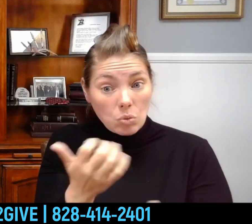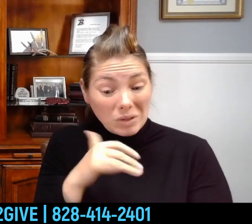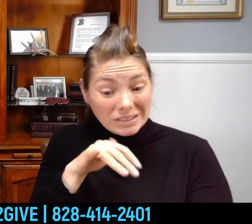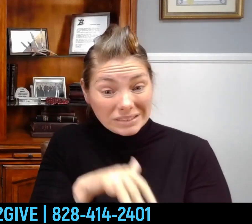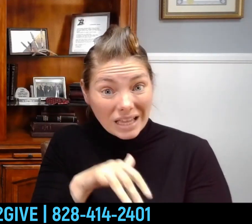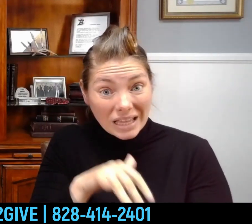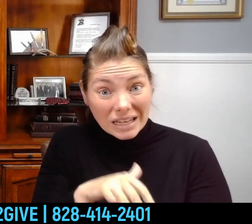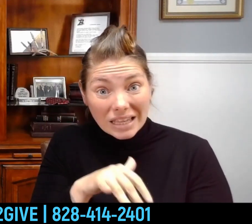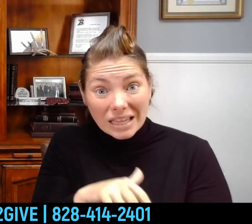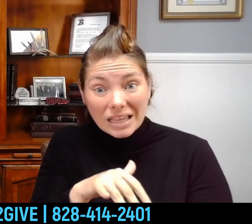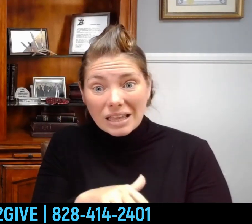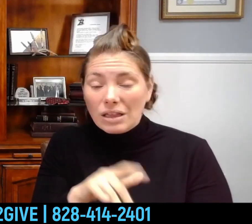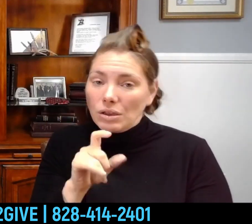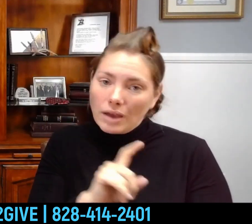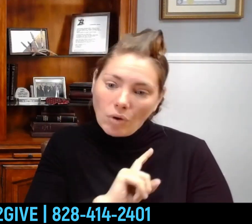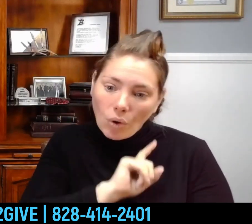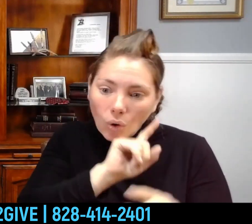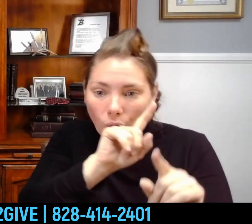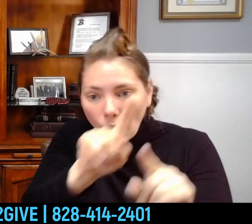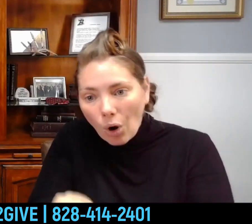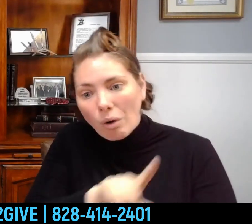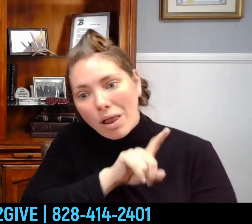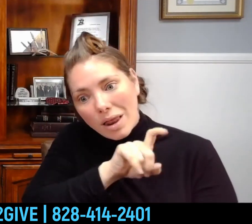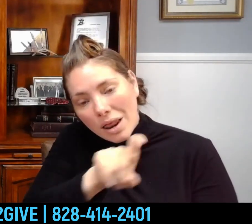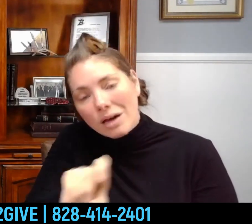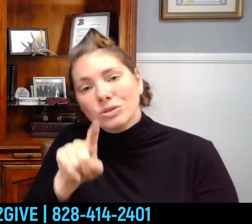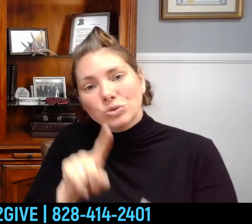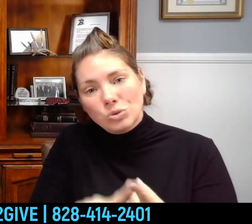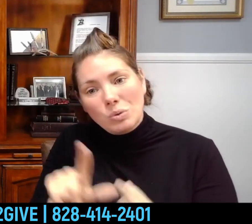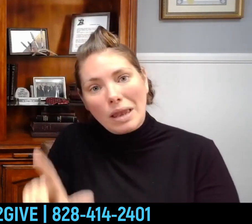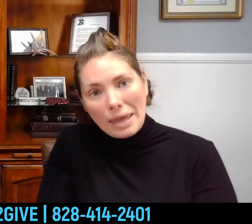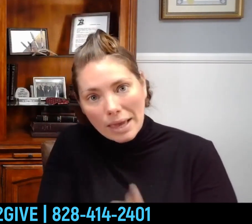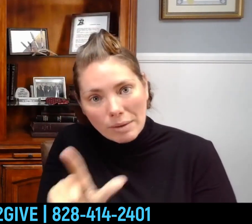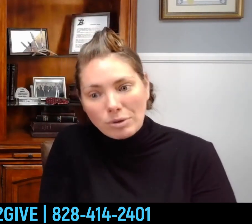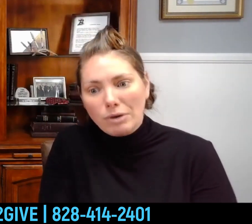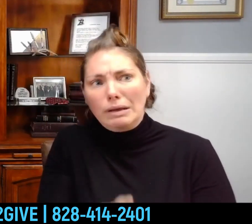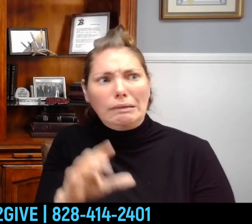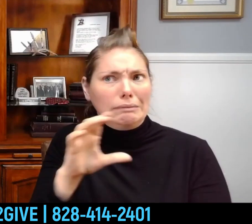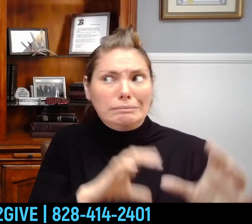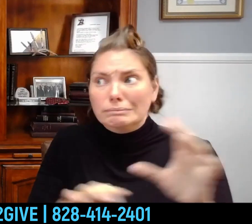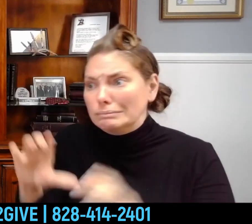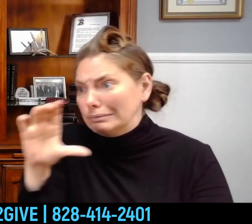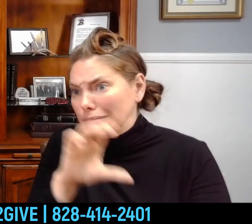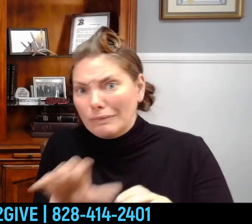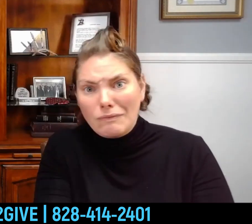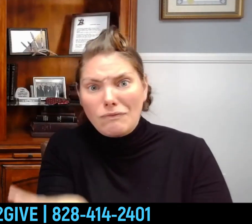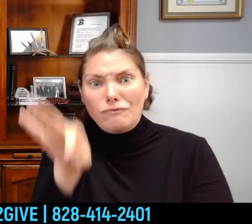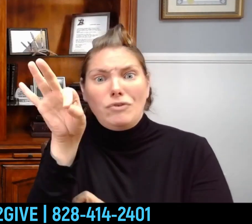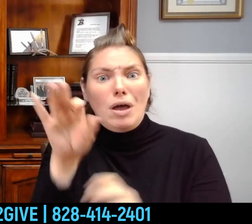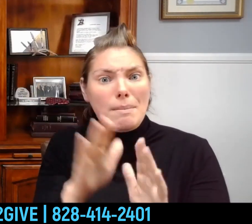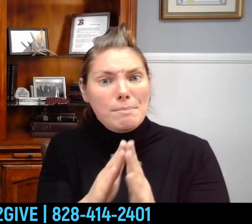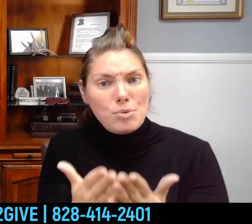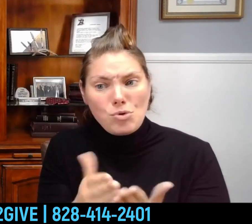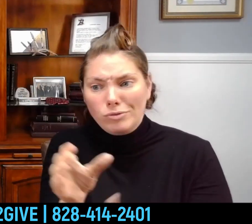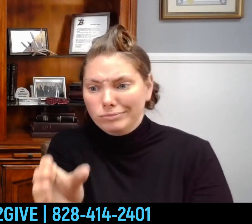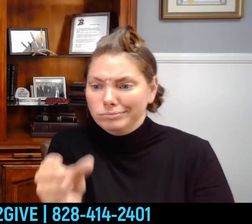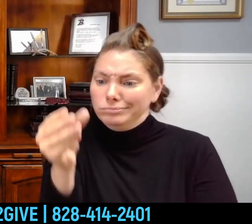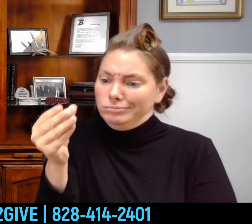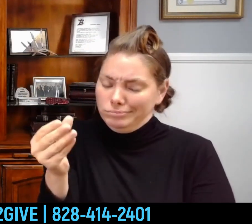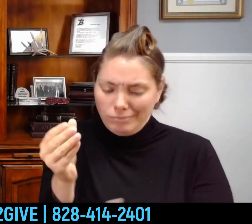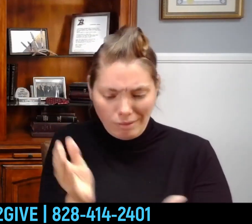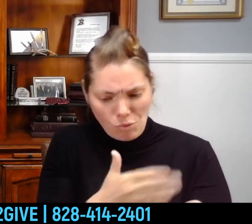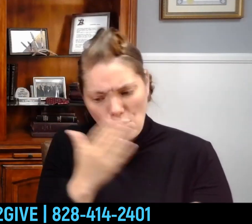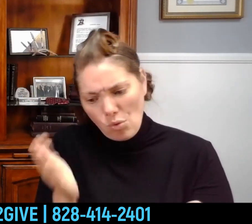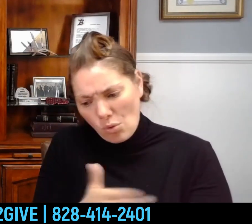study, you had to go down to the library and you had to search books and you had to, you know, you'd spend hours